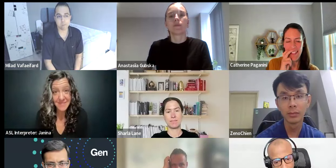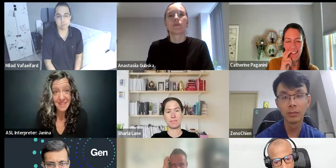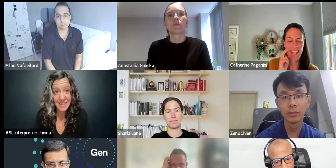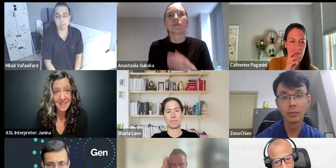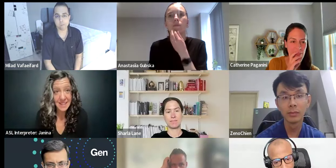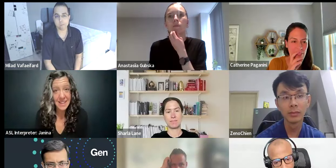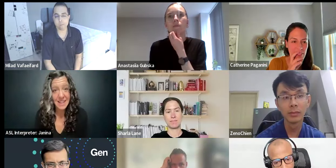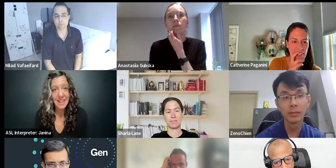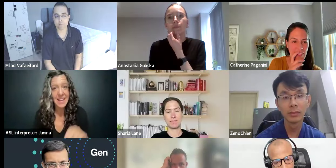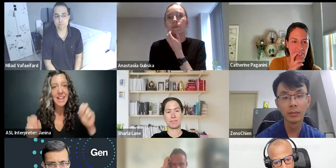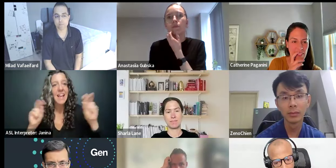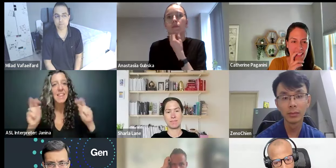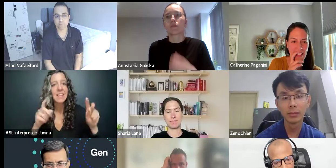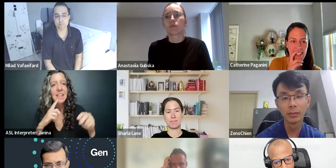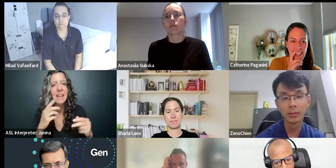Maybe he didn't catch his